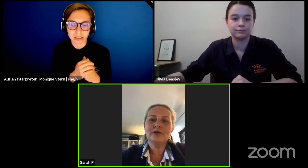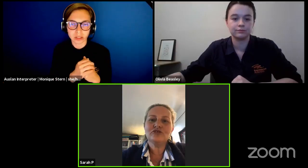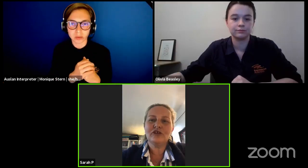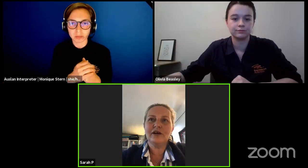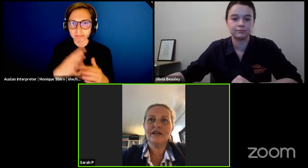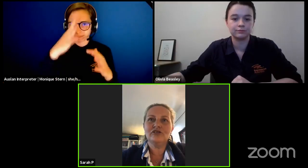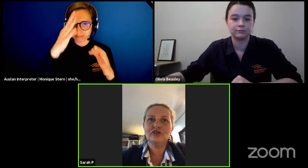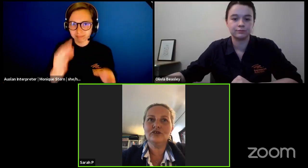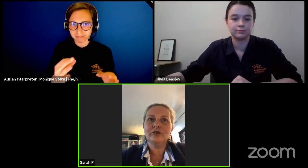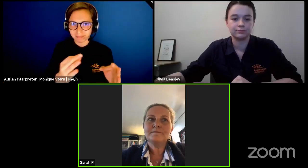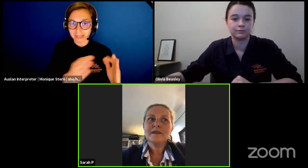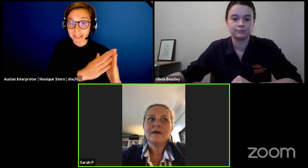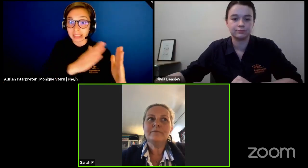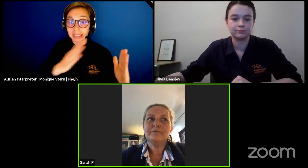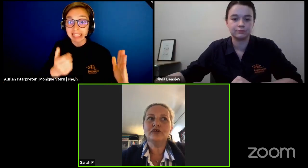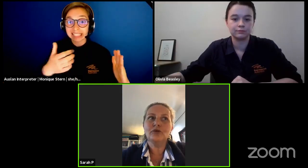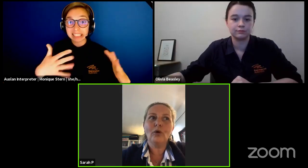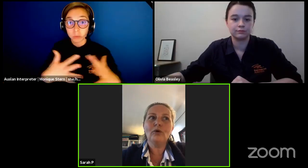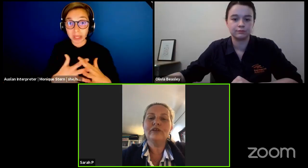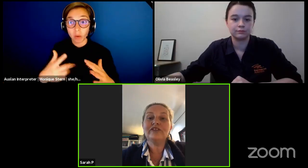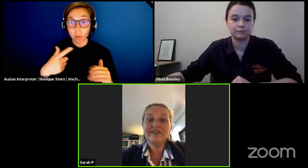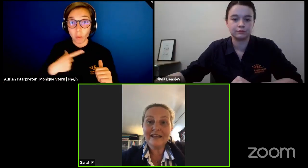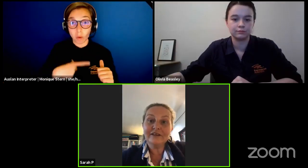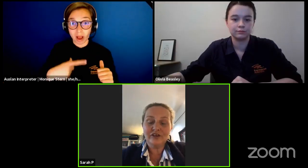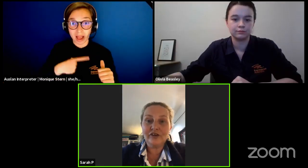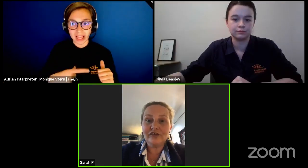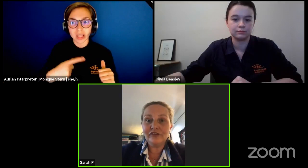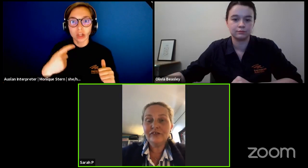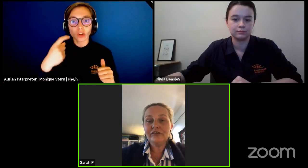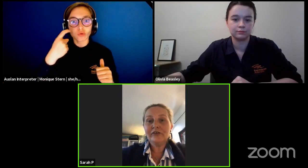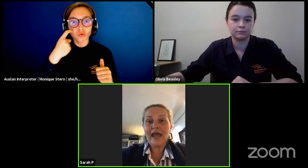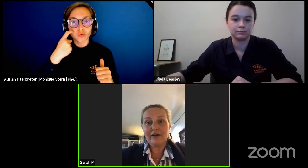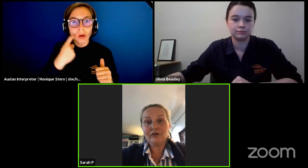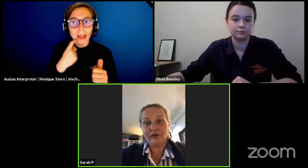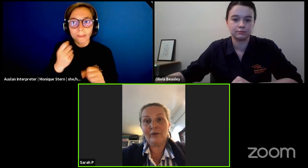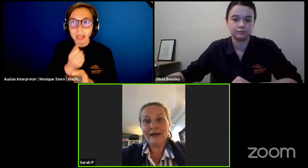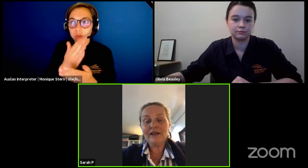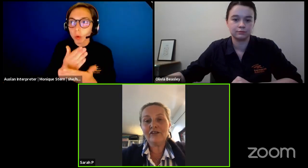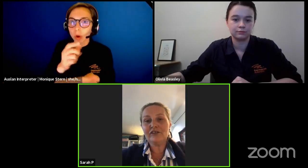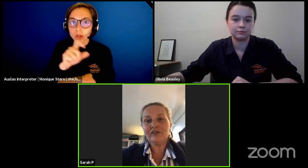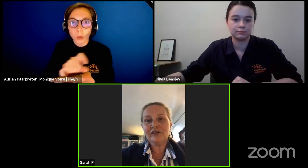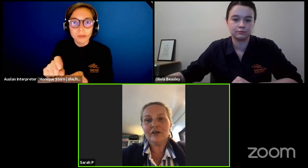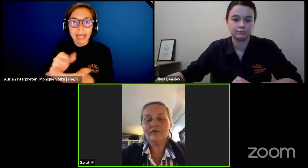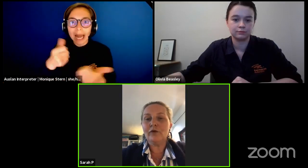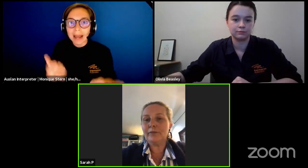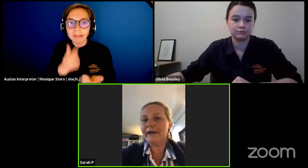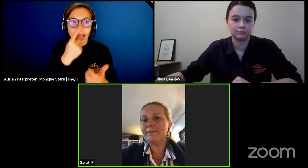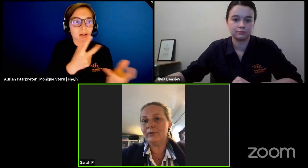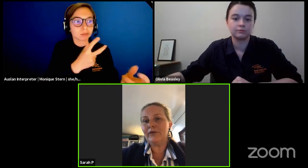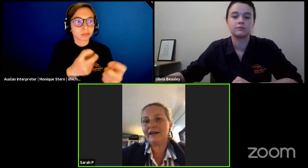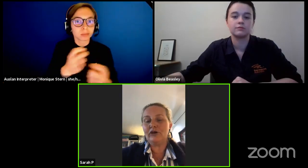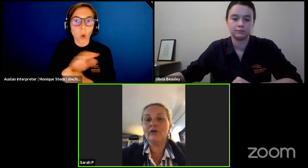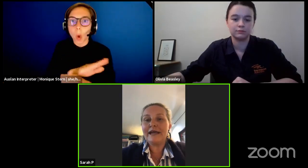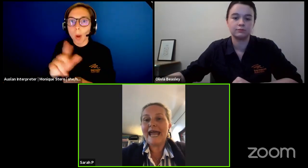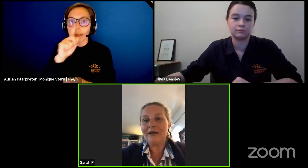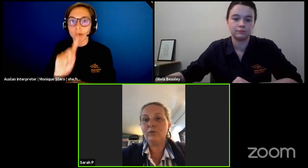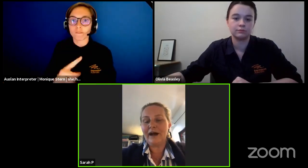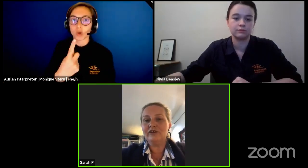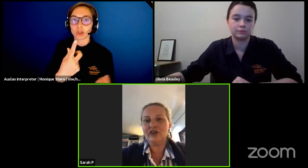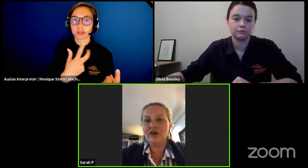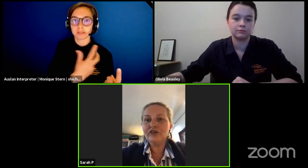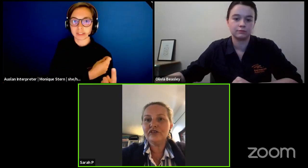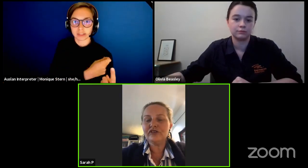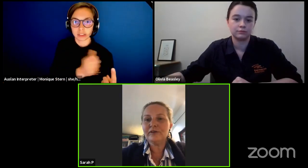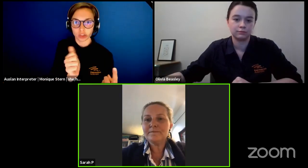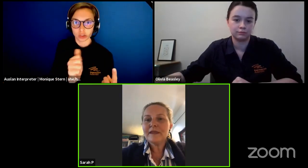if we were trying to do all the second doses at 3 weeks for the people that had already had